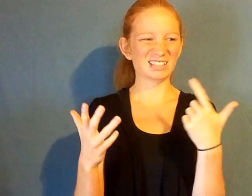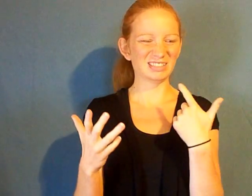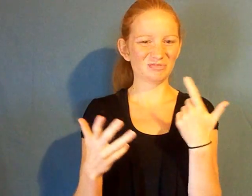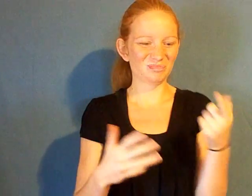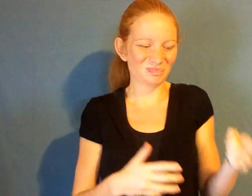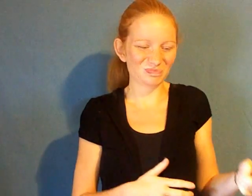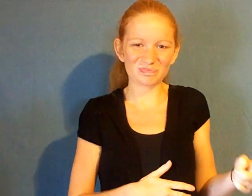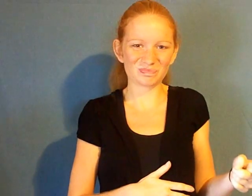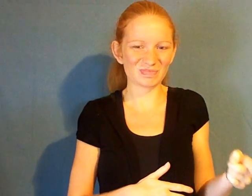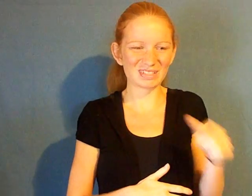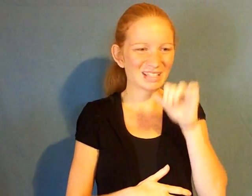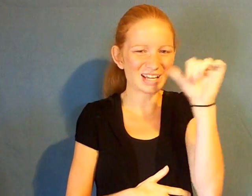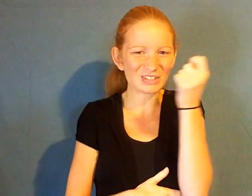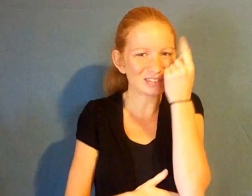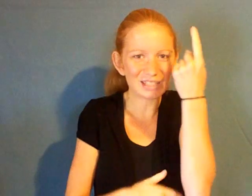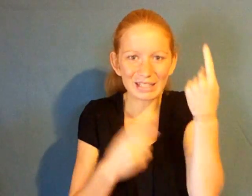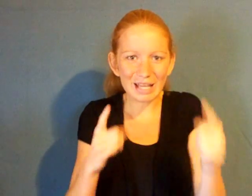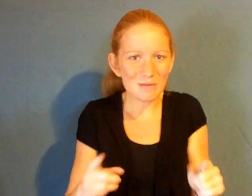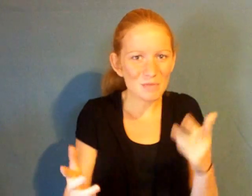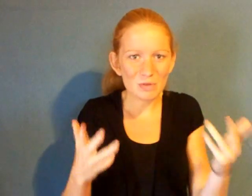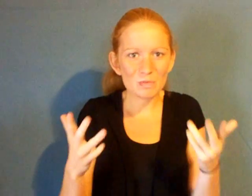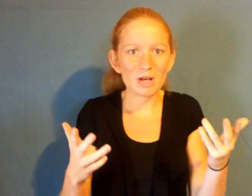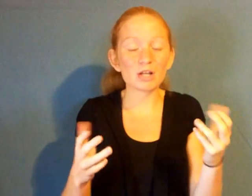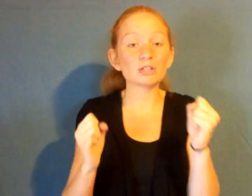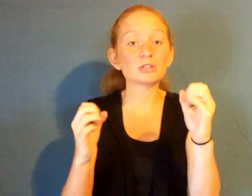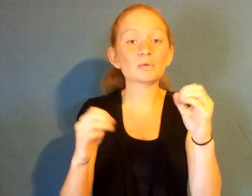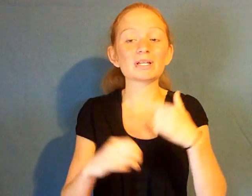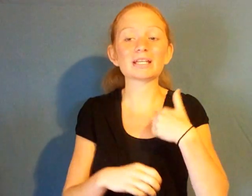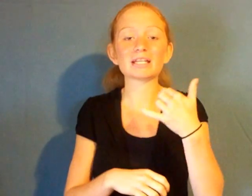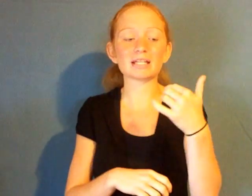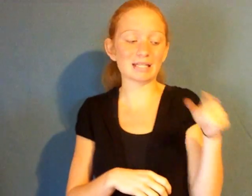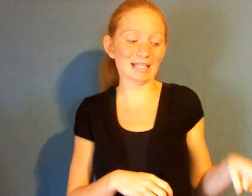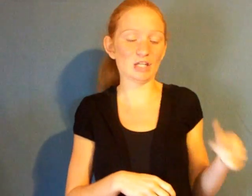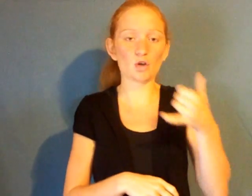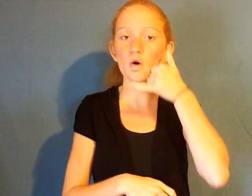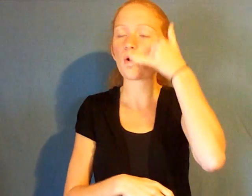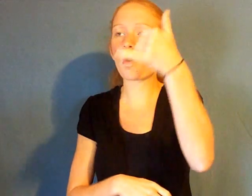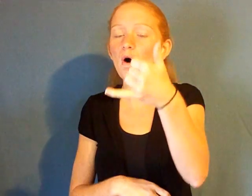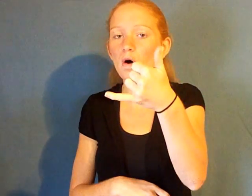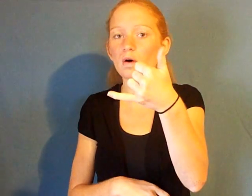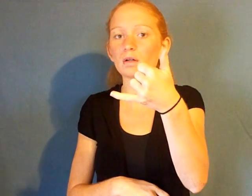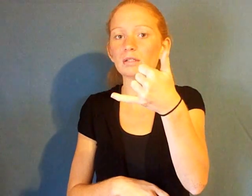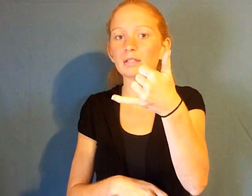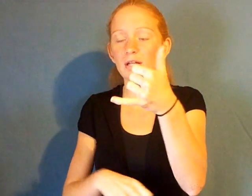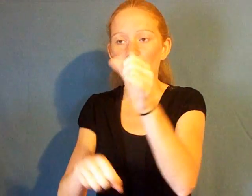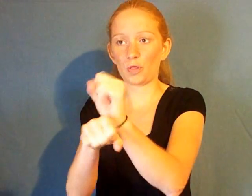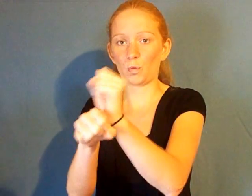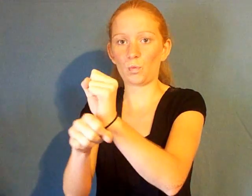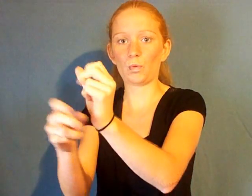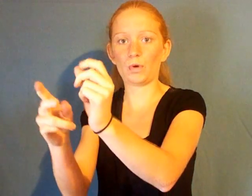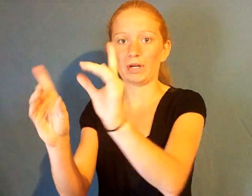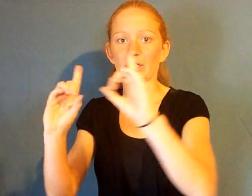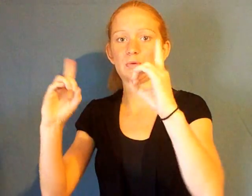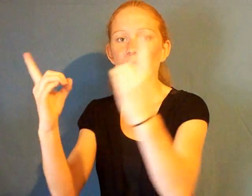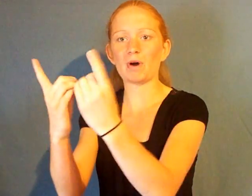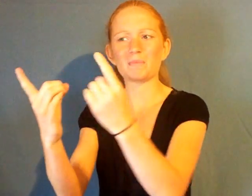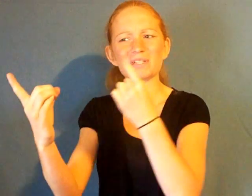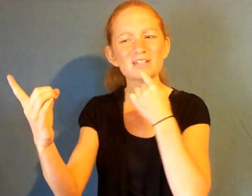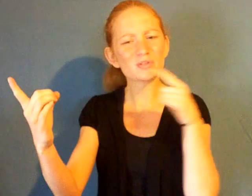on. So he called ahead to the police station where he works, and he said, are you guys doing a special operation? There's somebody